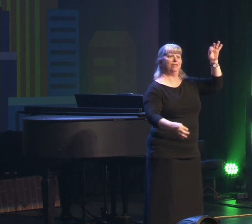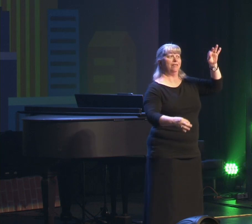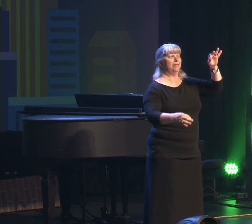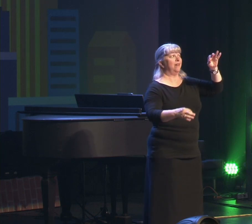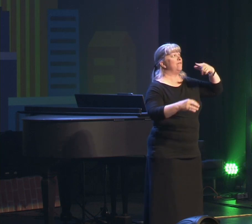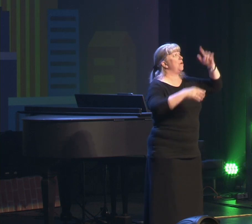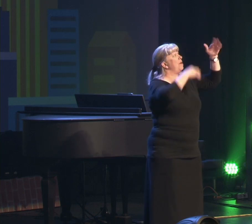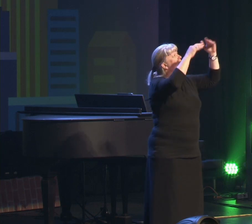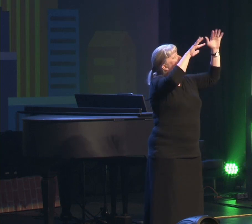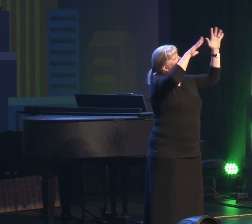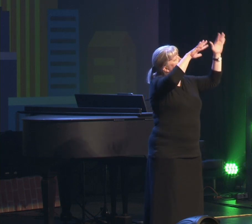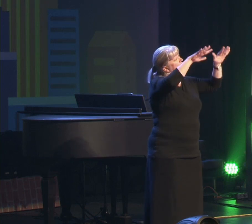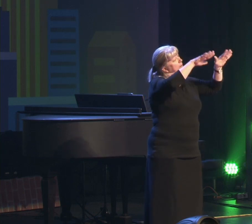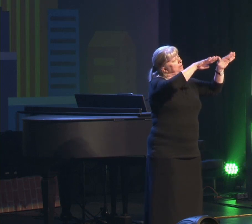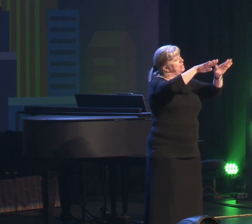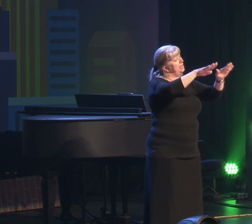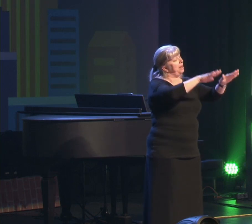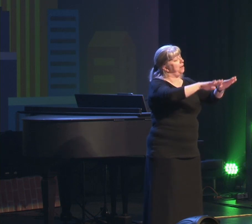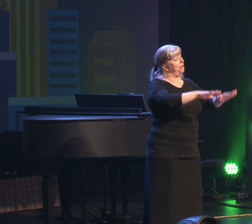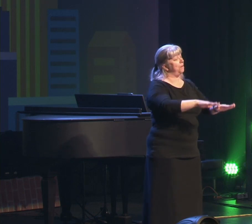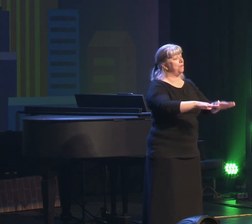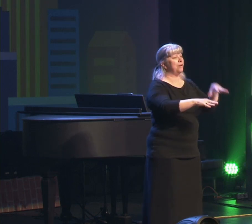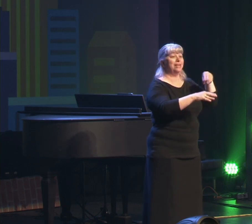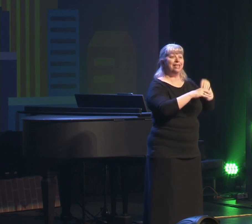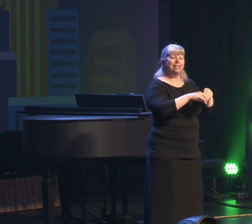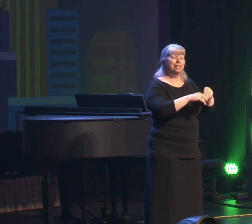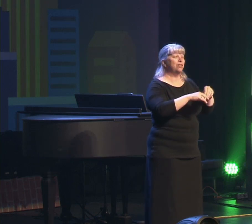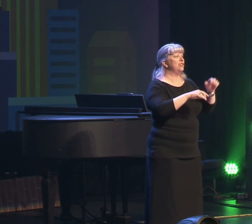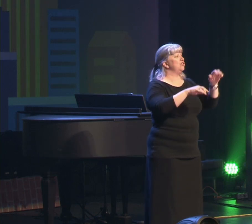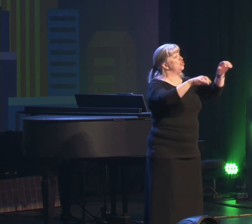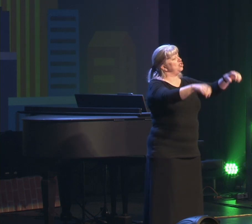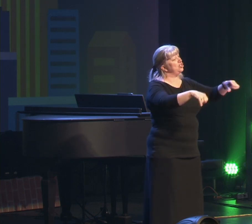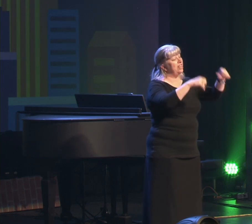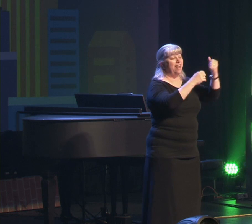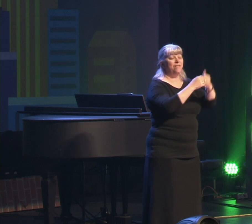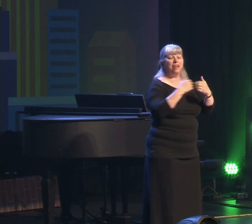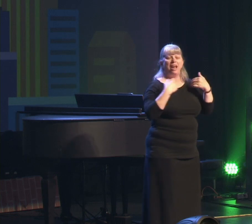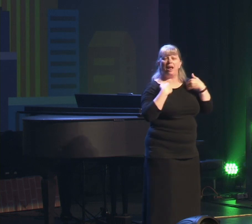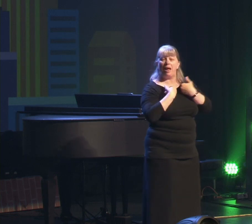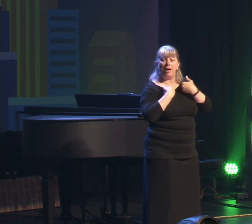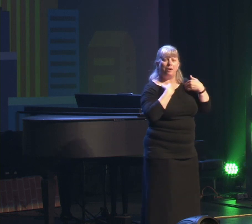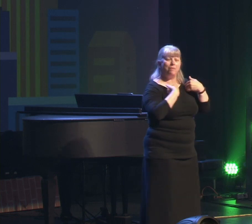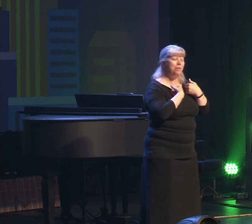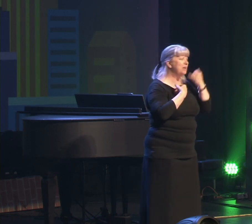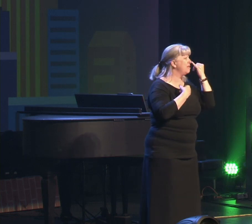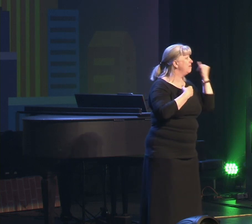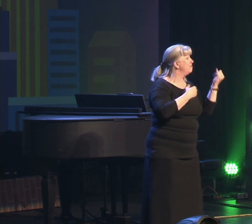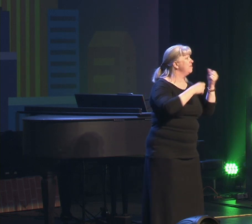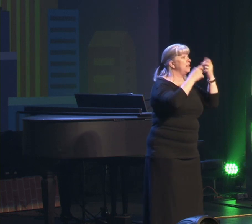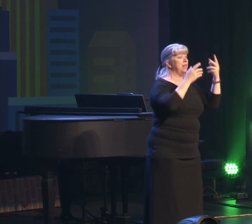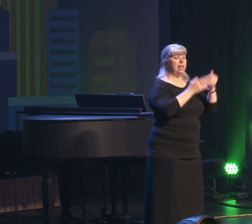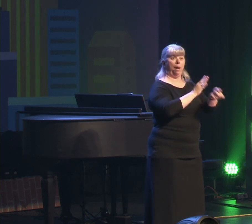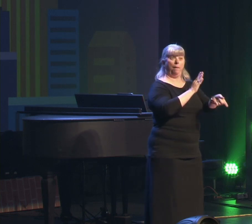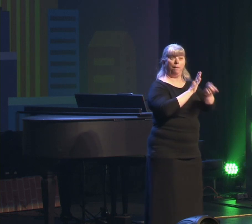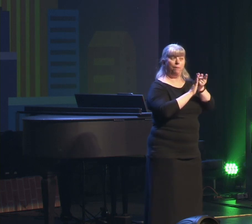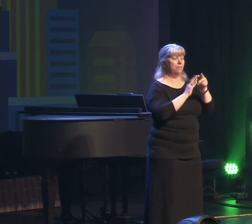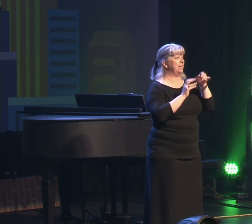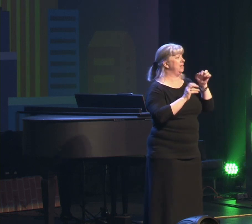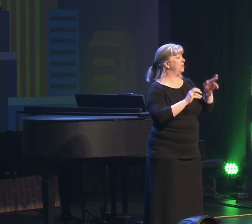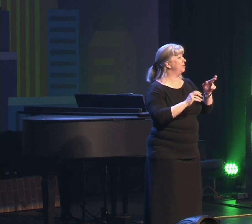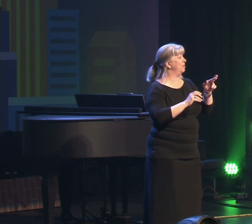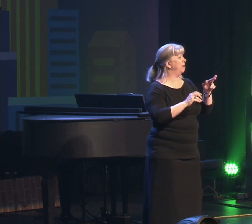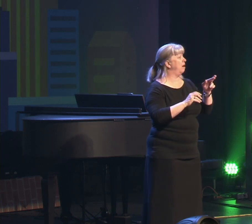from heaven. And inside of the bedsheet is every animal you could ever imagine. And in this moment, Peter's going to have